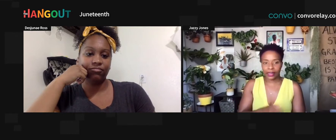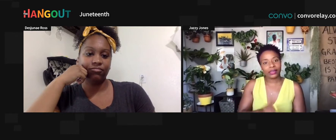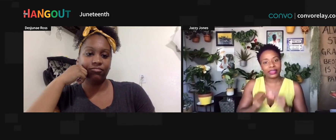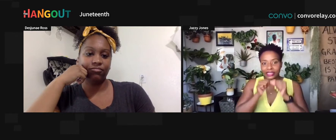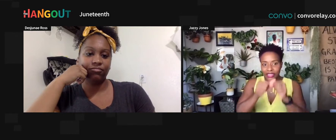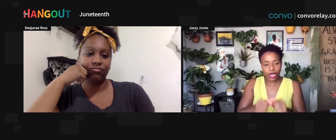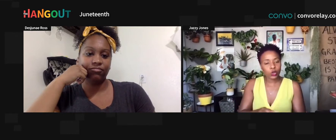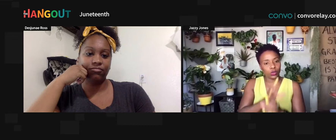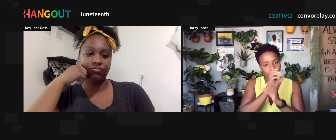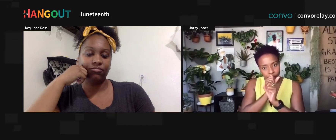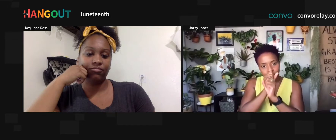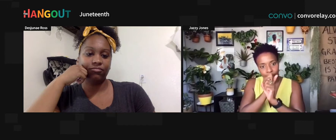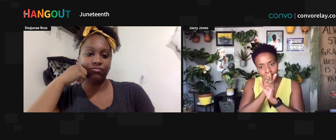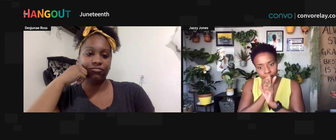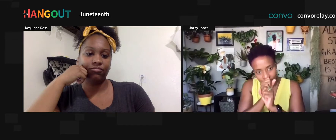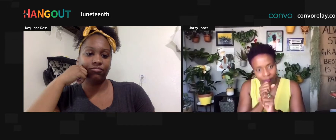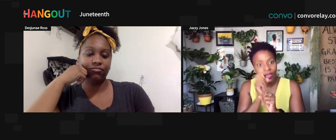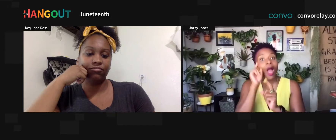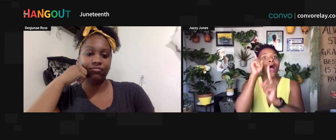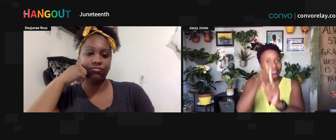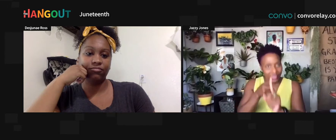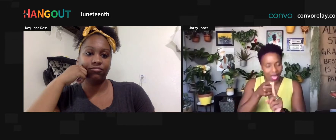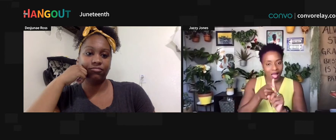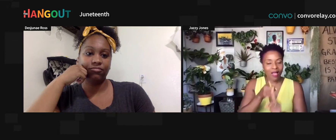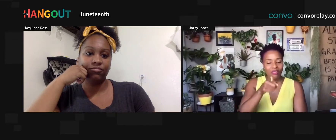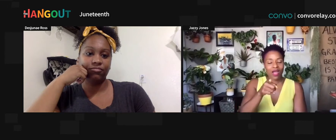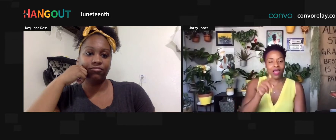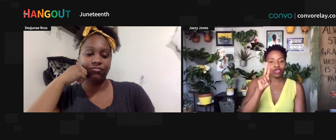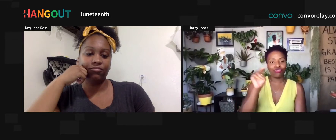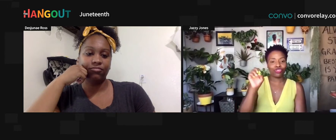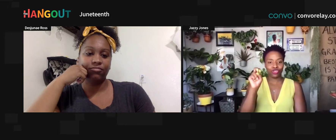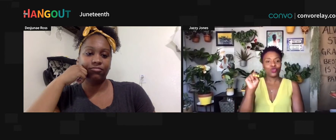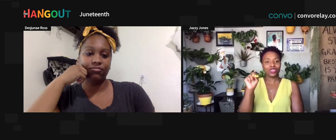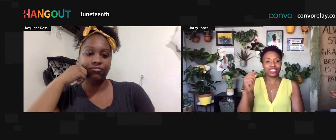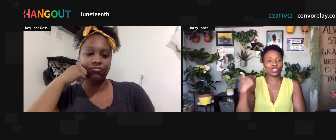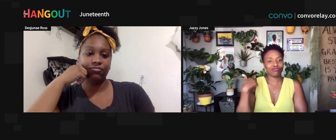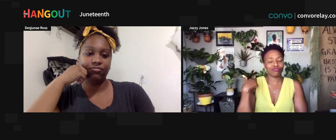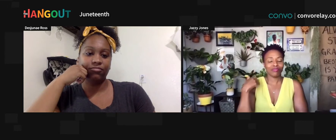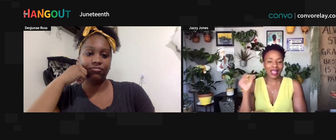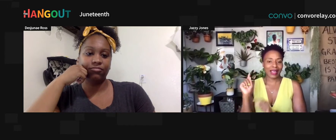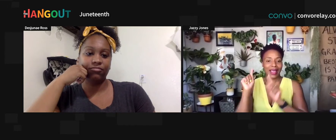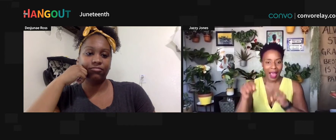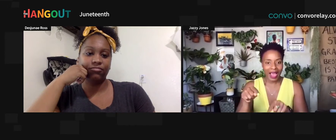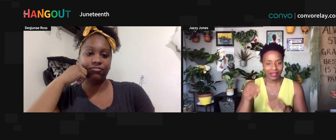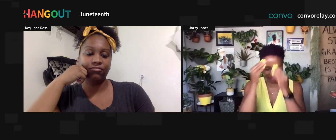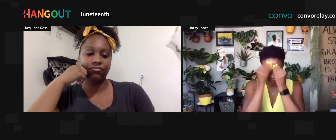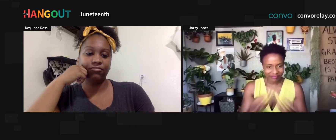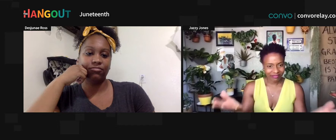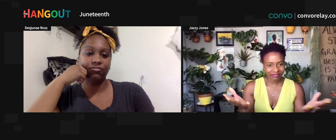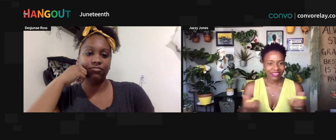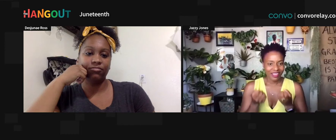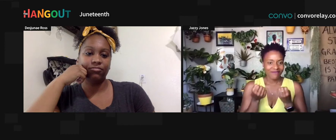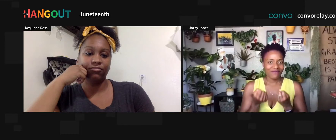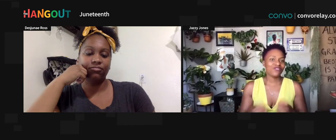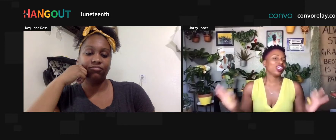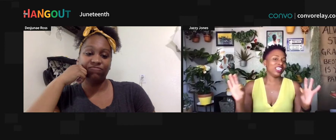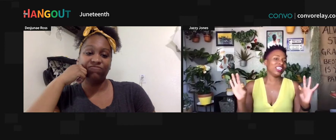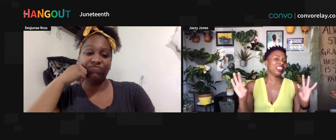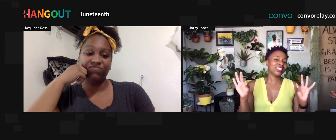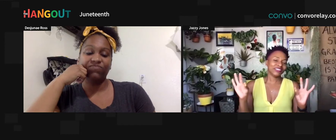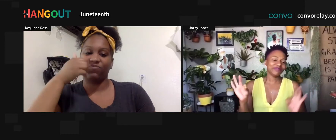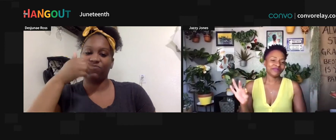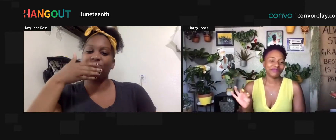killed until they could not withhold that information any longer. And then the Union soldiers